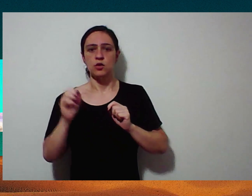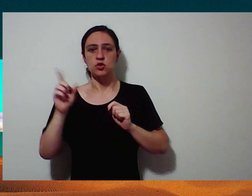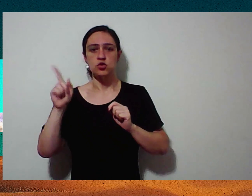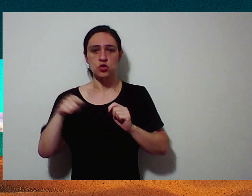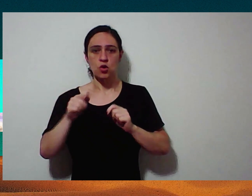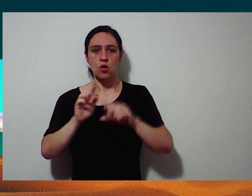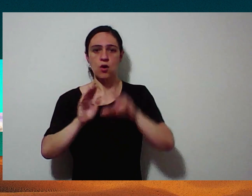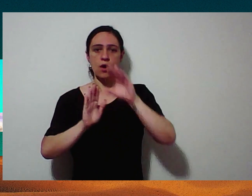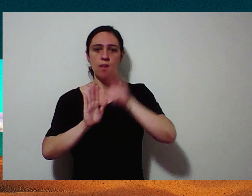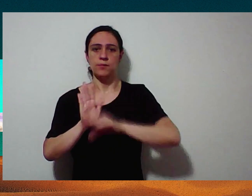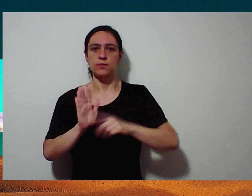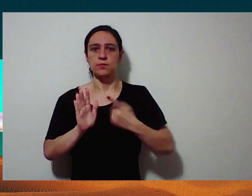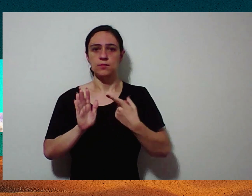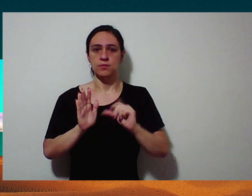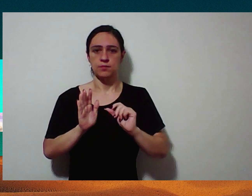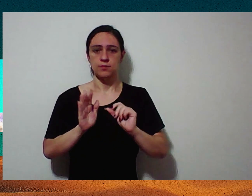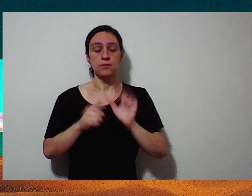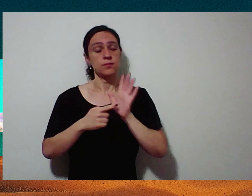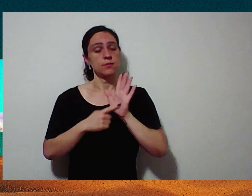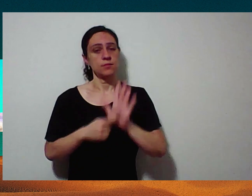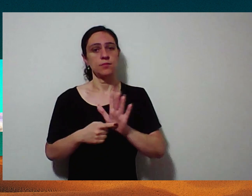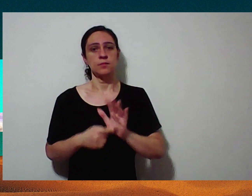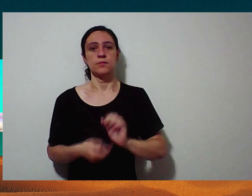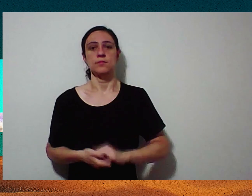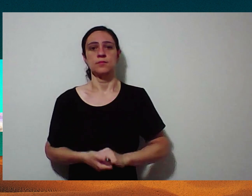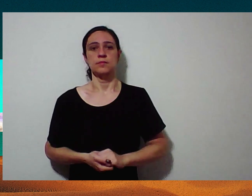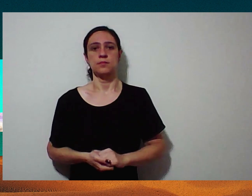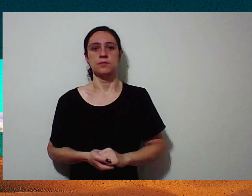complaints of Job, in Job chapter 10.